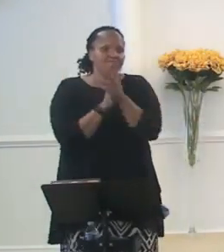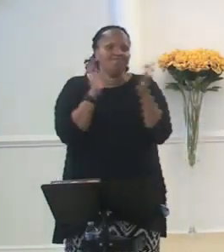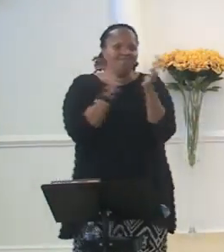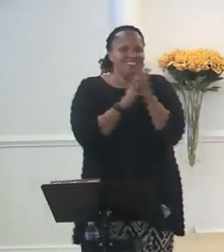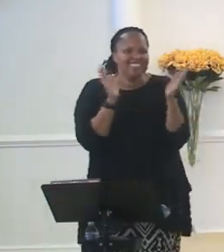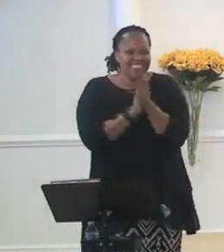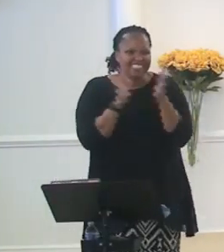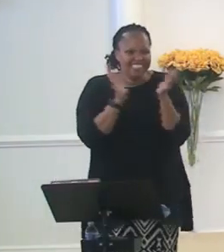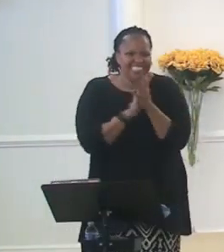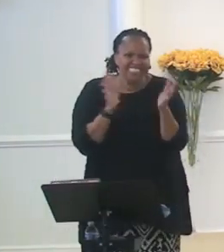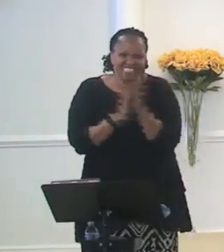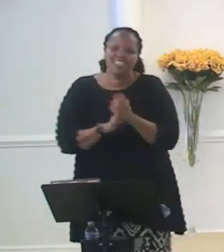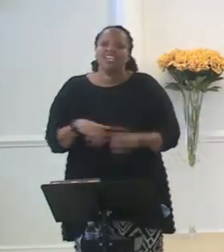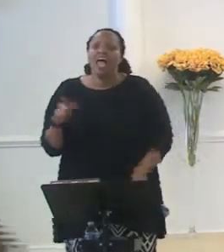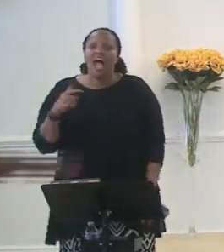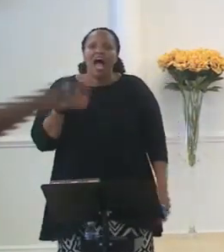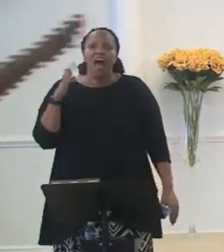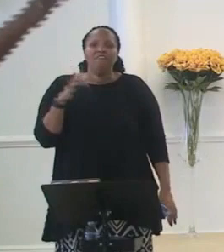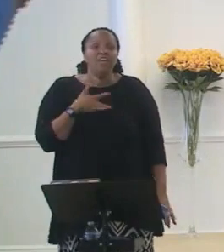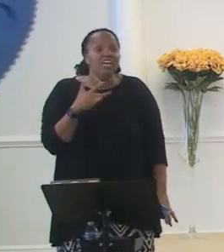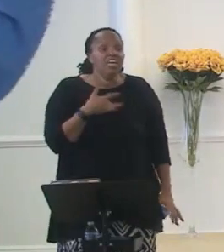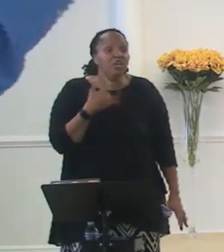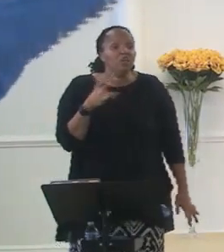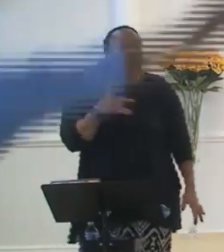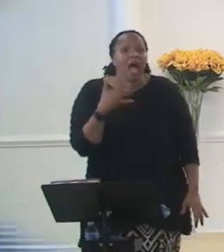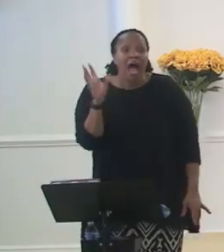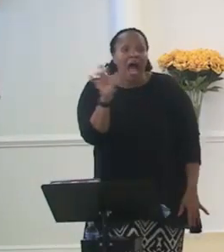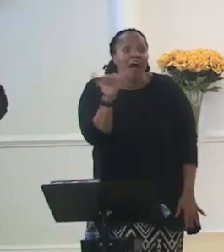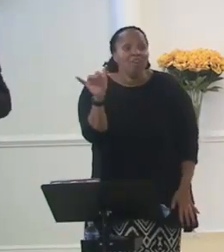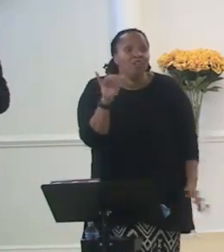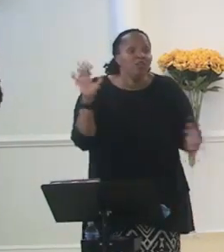feel. Anybody broken right now? It's a virtue. I feel.